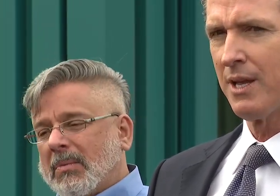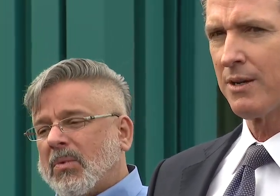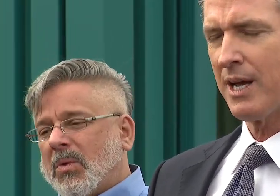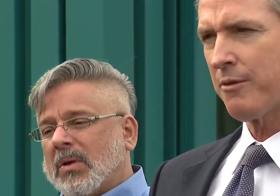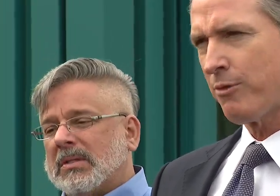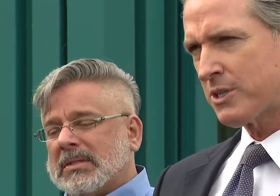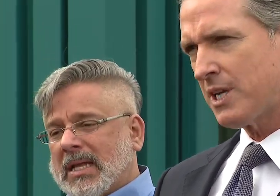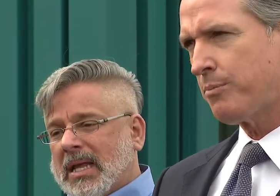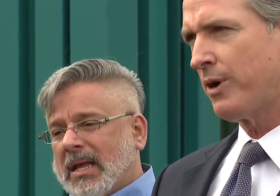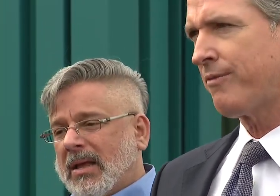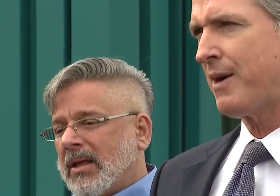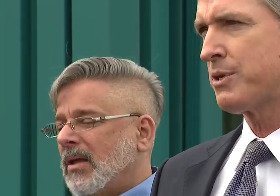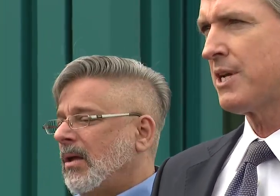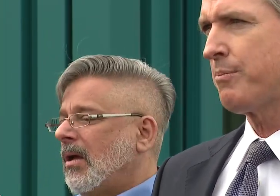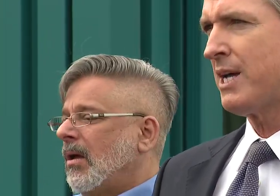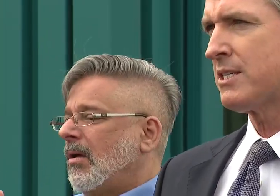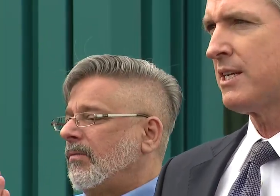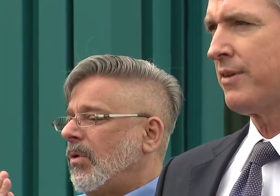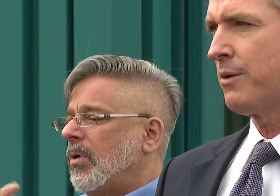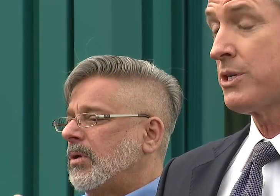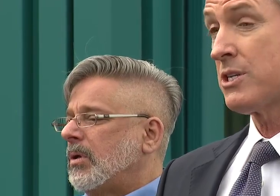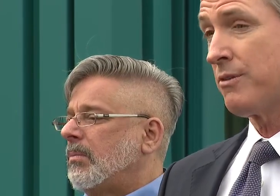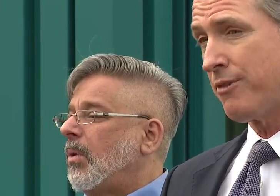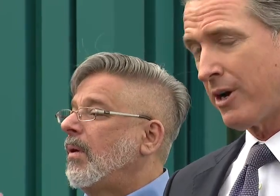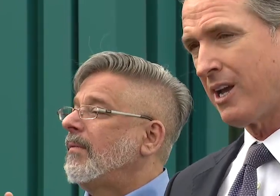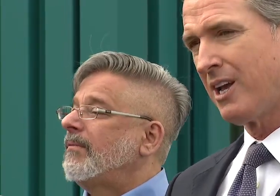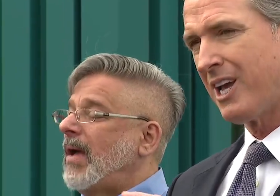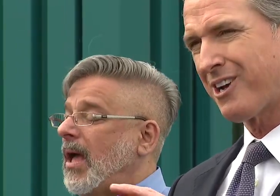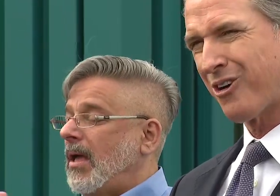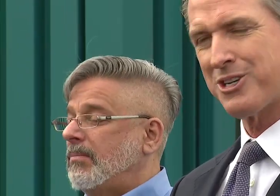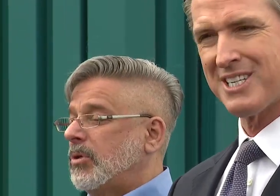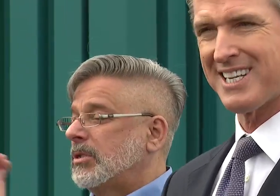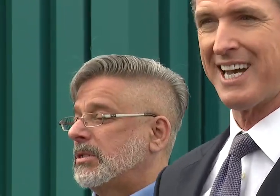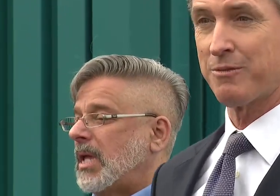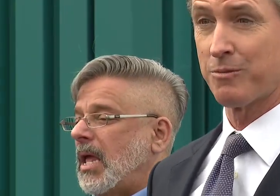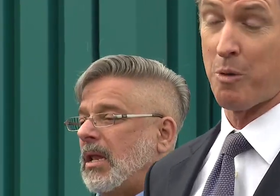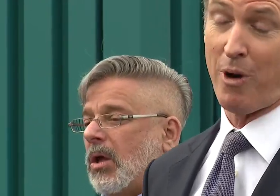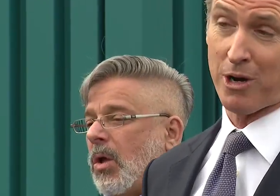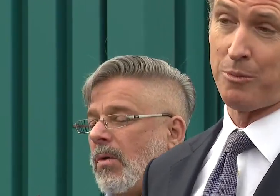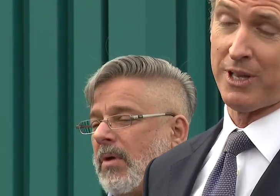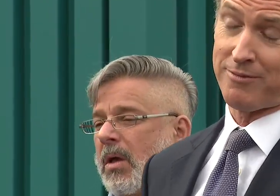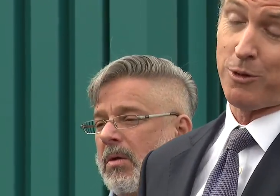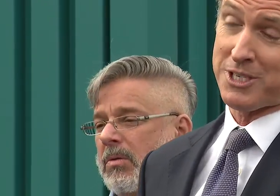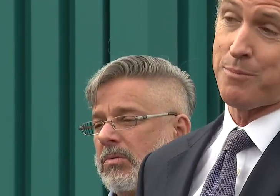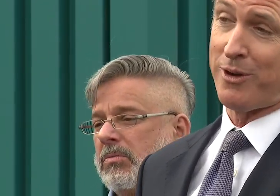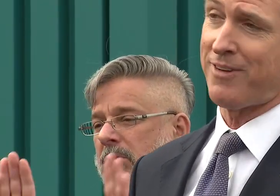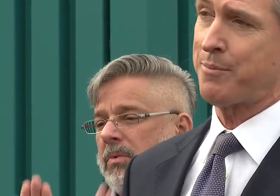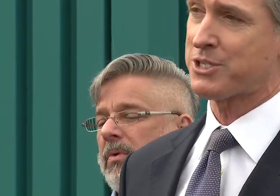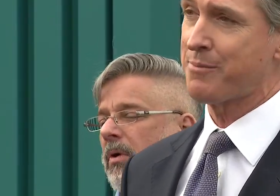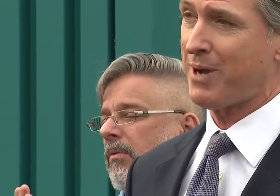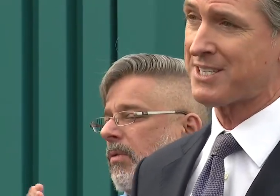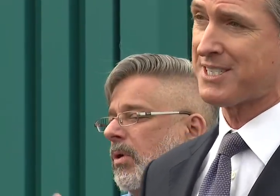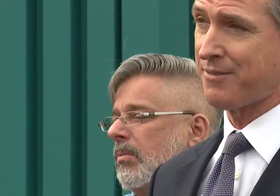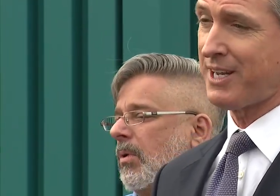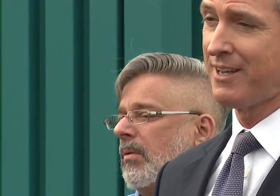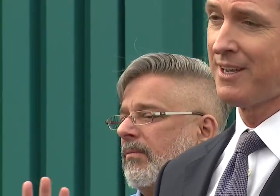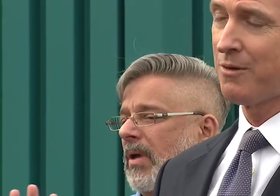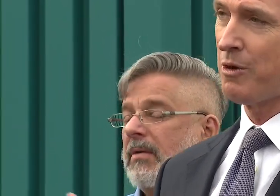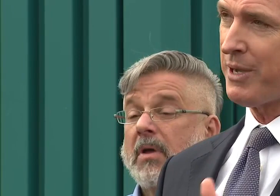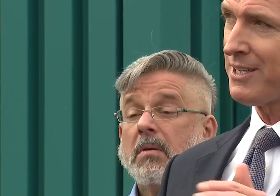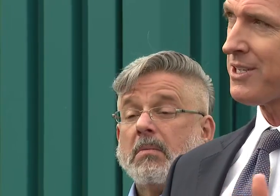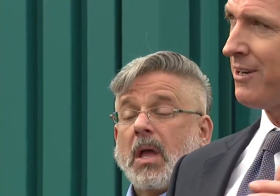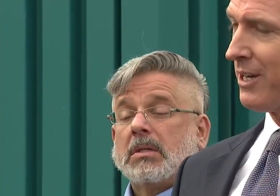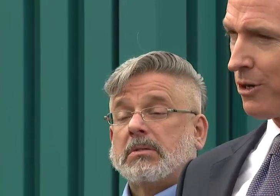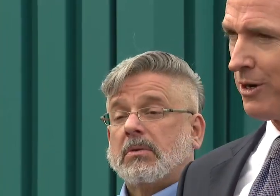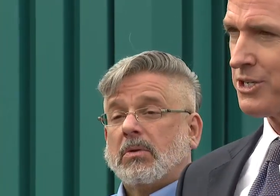day, down to 14.5% positivity, which is a very encouraging sign. Remarkable that 14.5% positivity